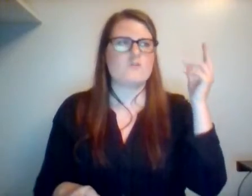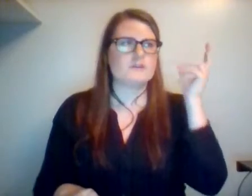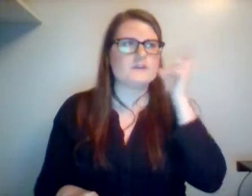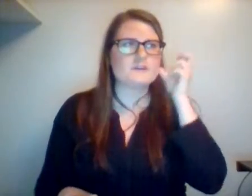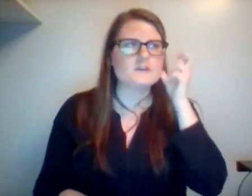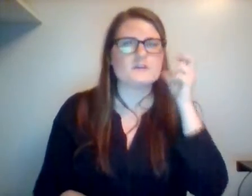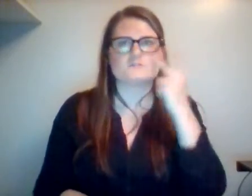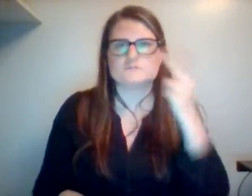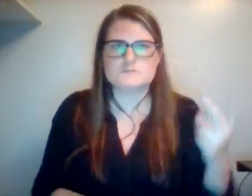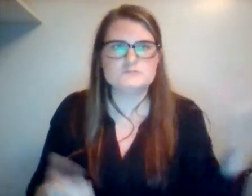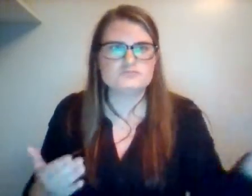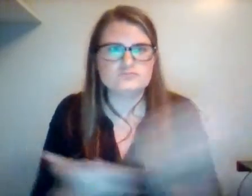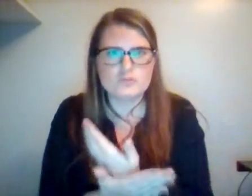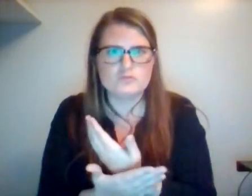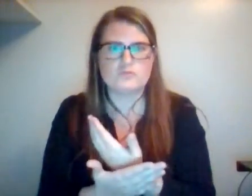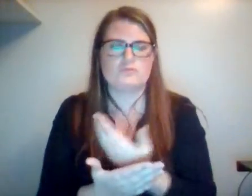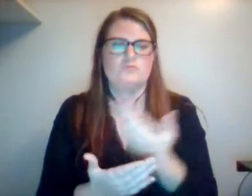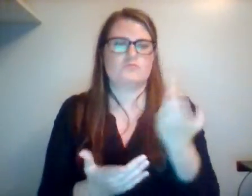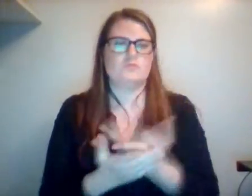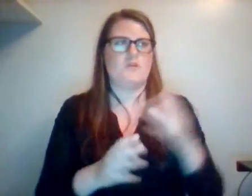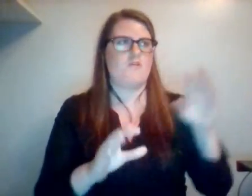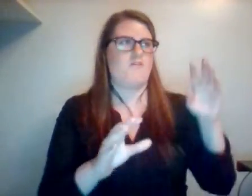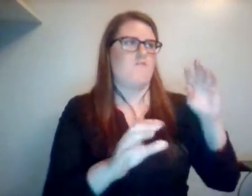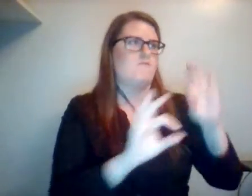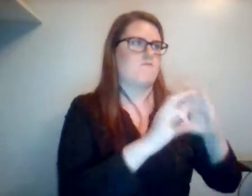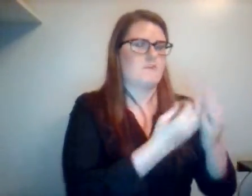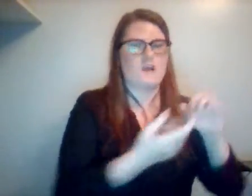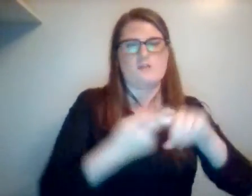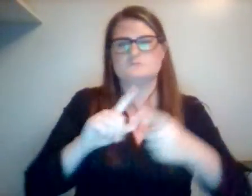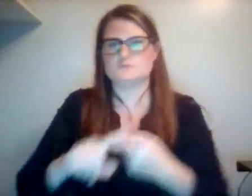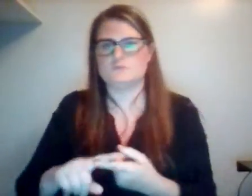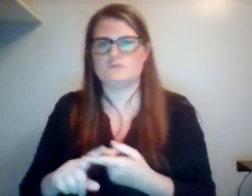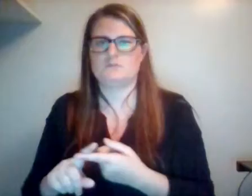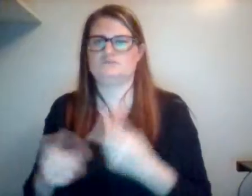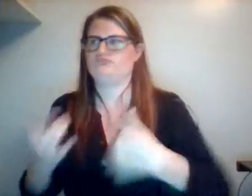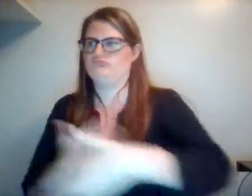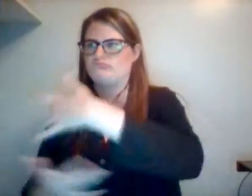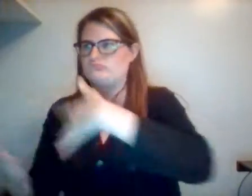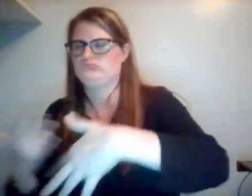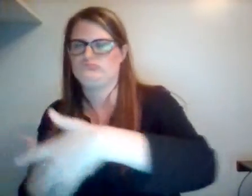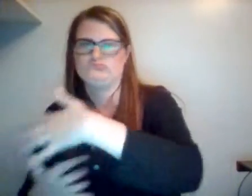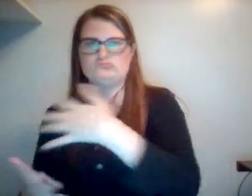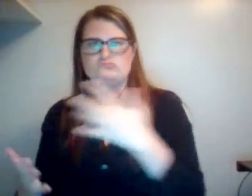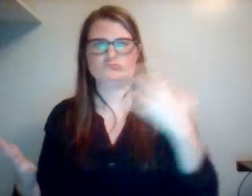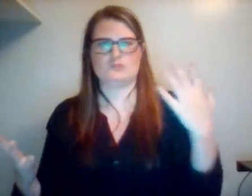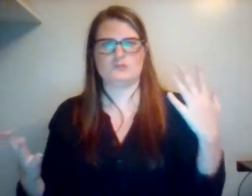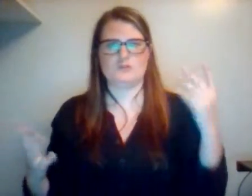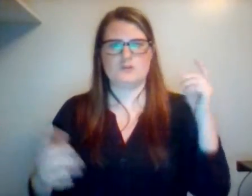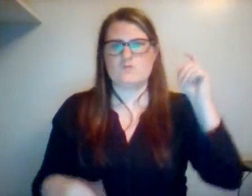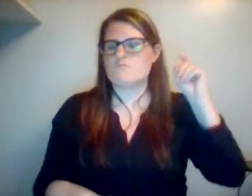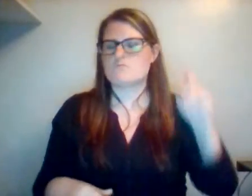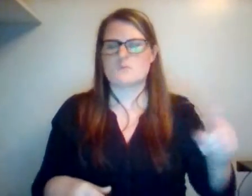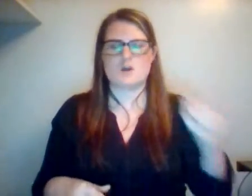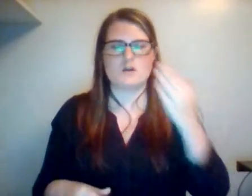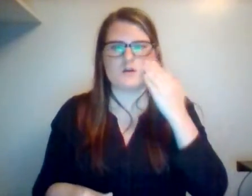world or among our friends. What has happened since the last time we glanced at the world? Most of us like to be the first one